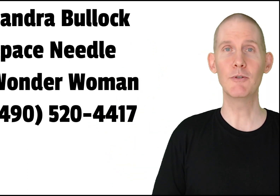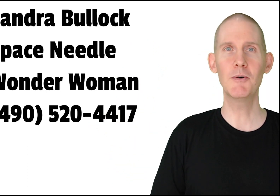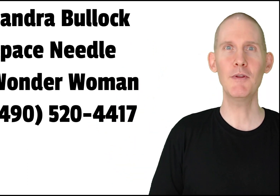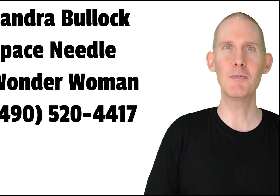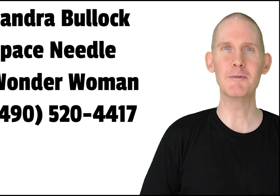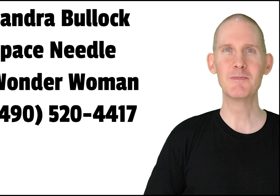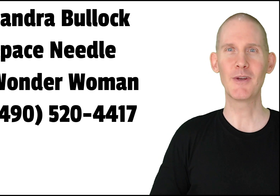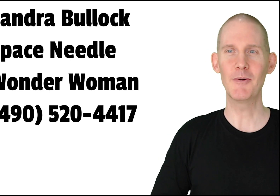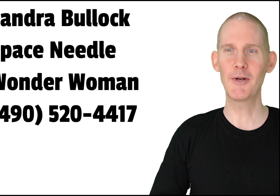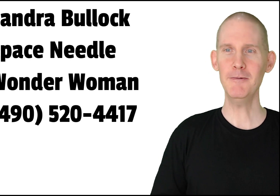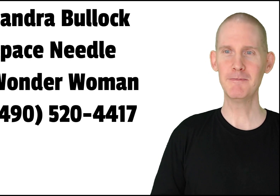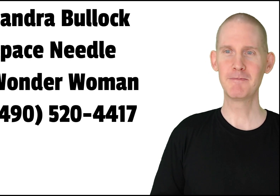with me. Here we go.